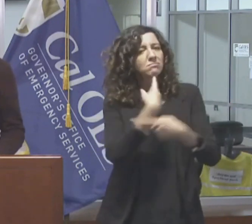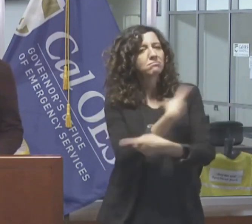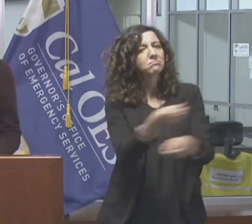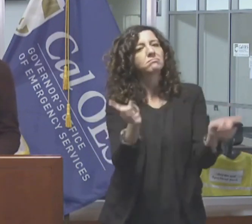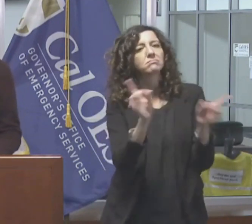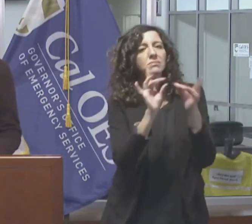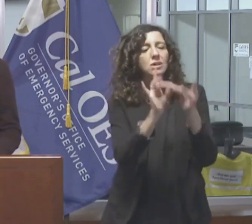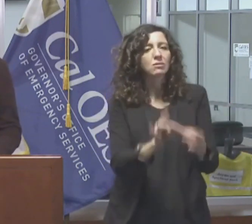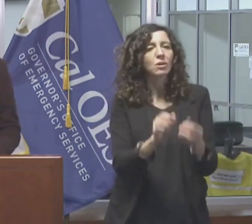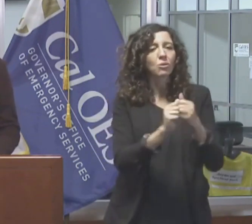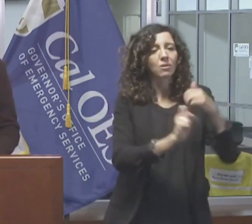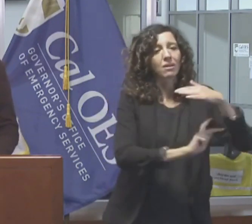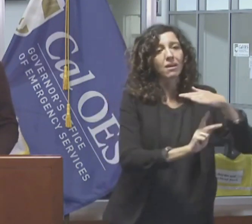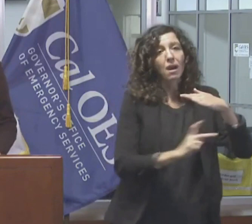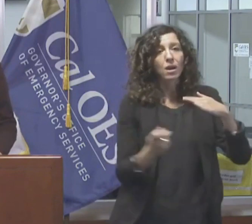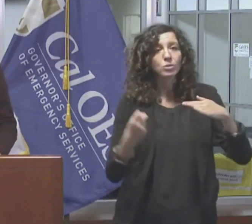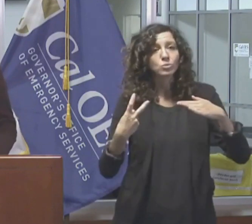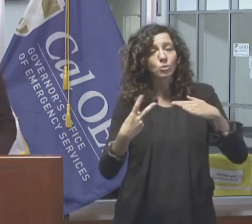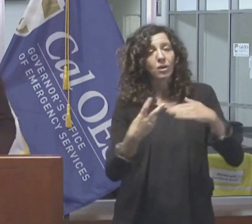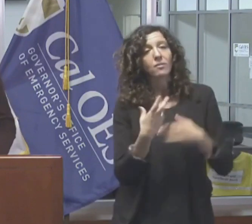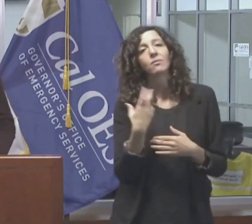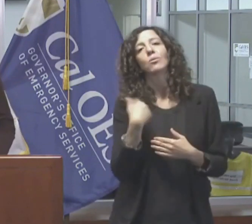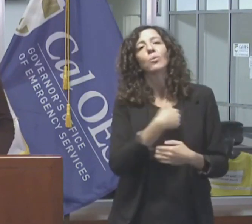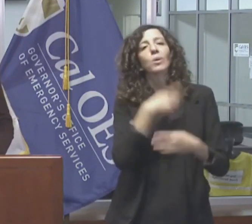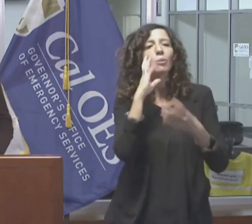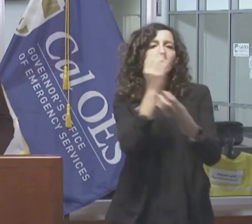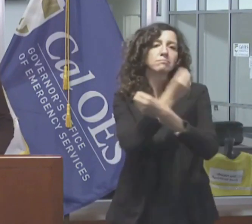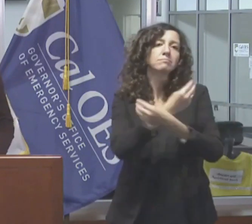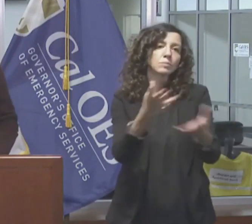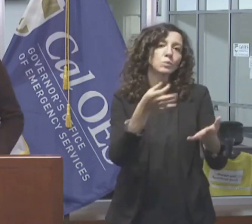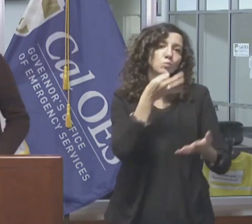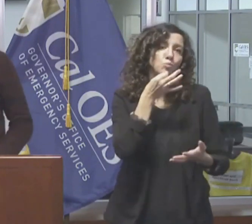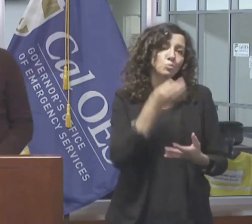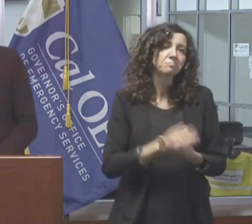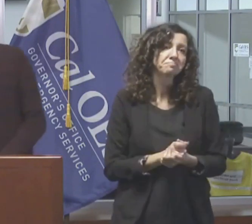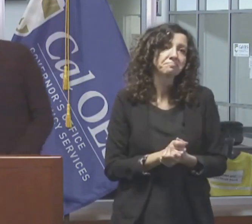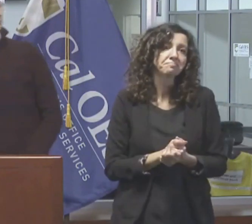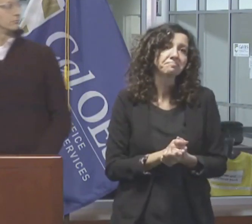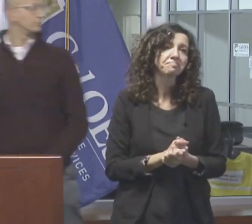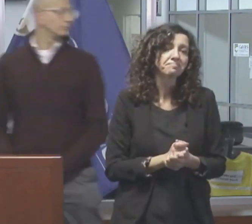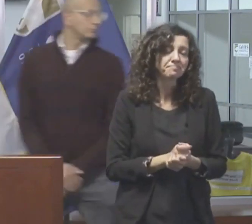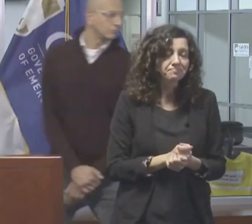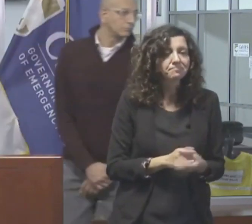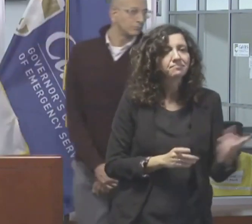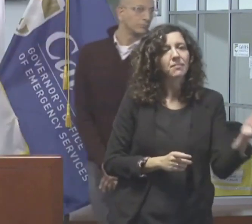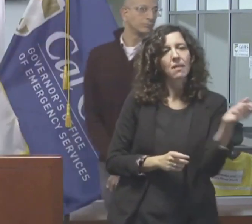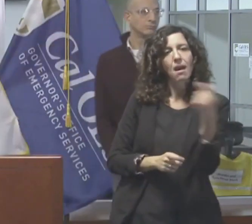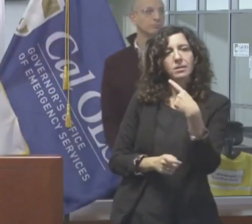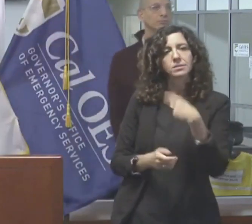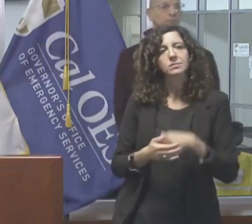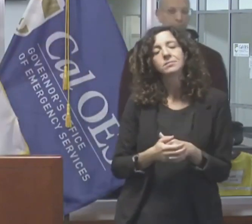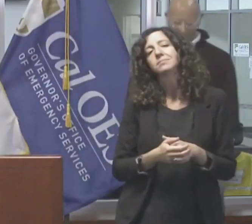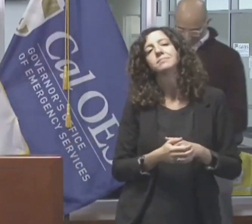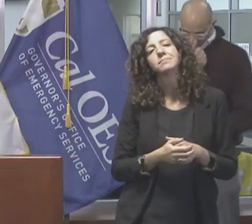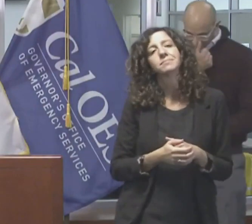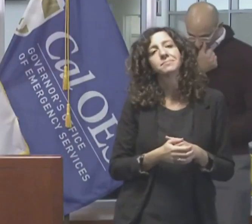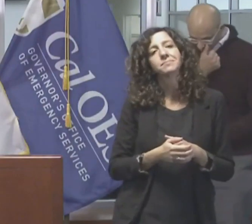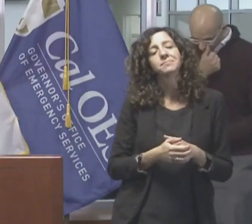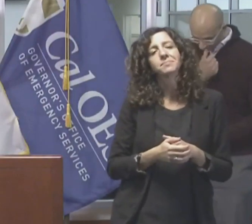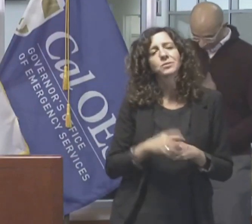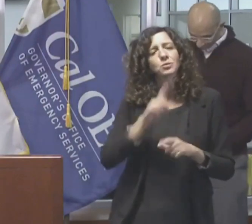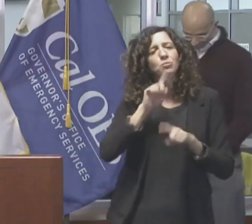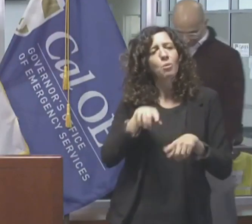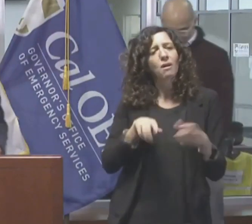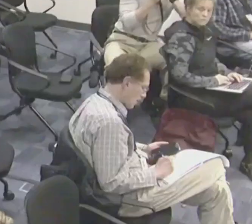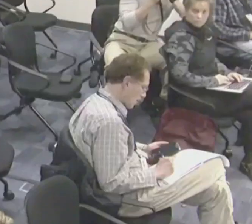around K through 12, and we will be coming out with those very soon. Got it. Next, from the phone, Matt Levin asks,